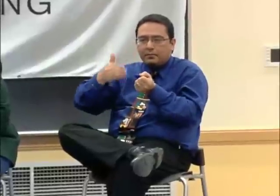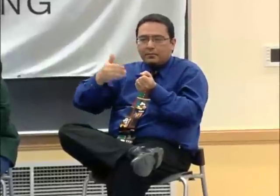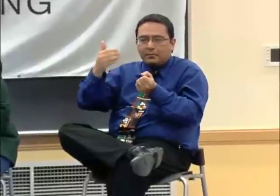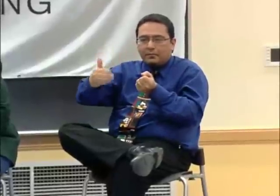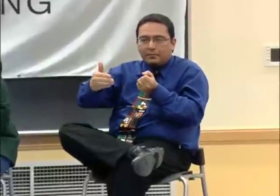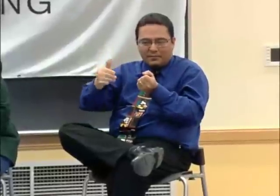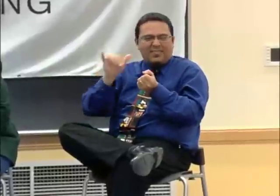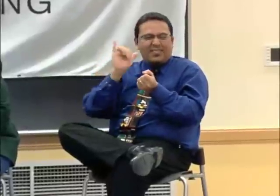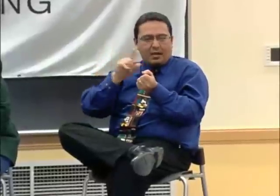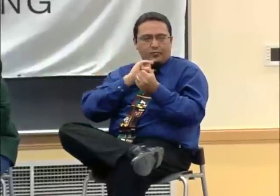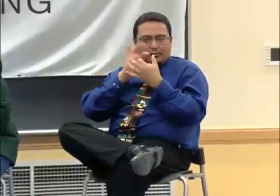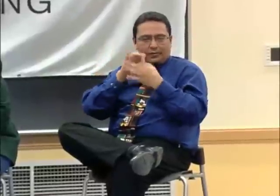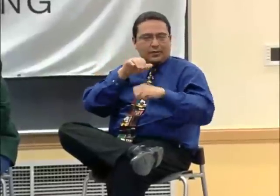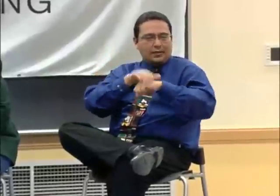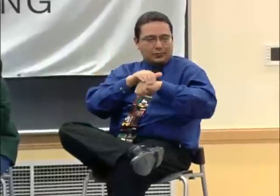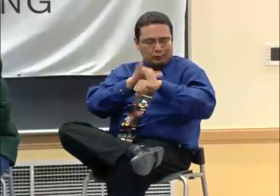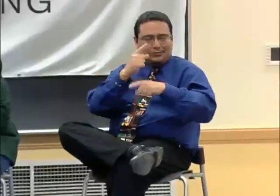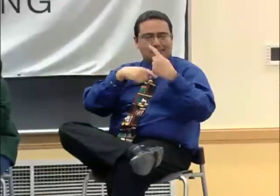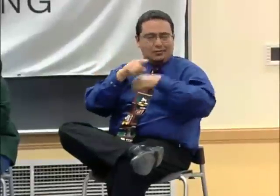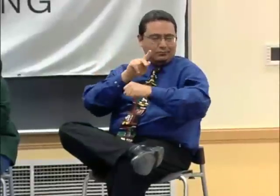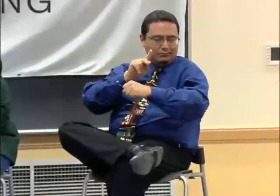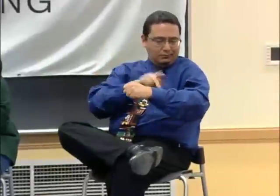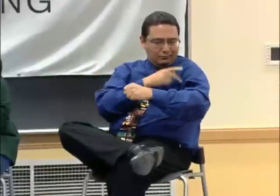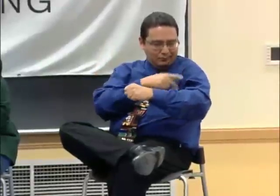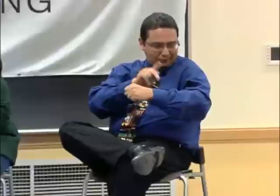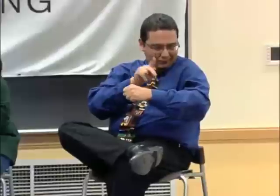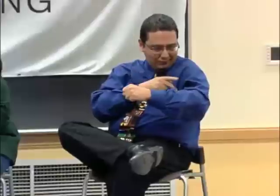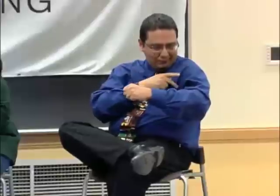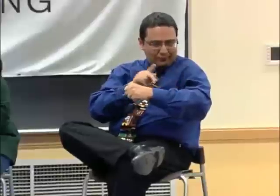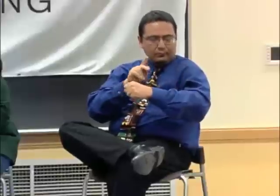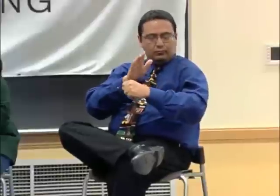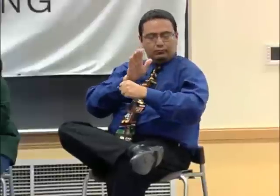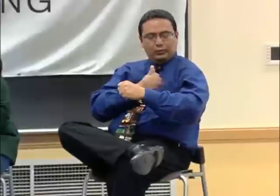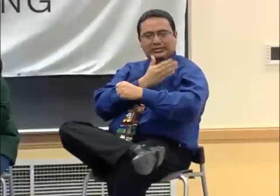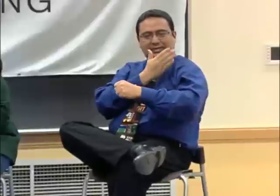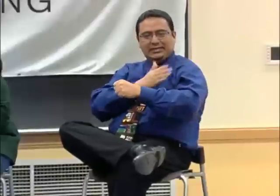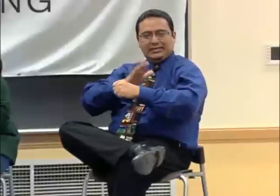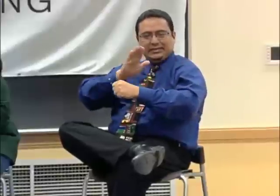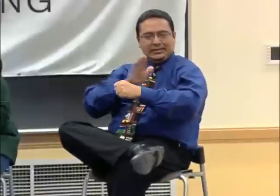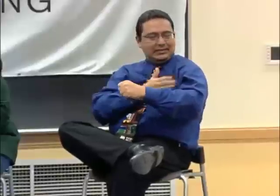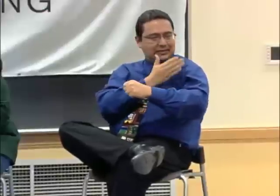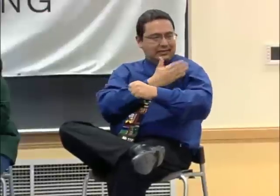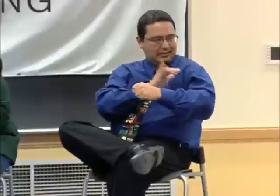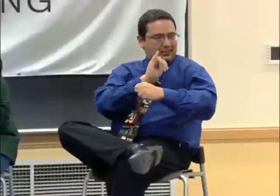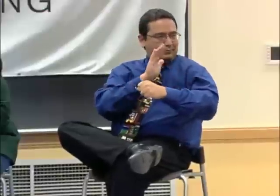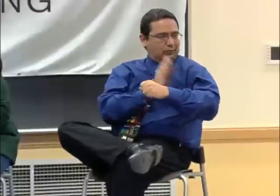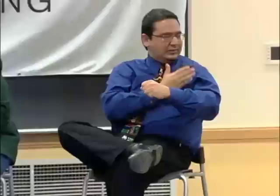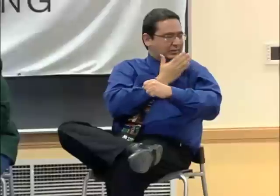because of rhyme. And that follows English structure. So P with music, this is the sign for